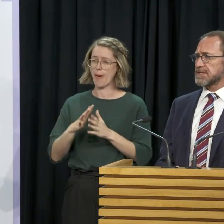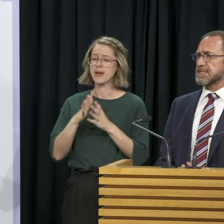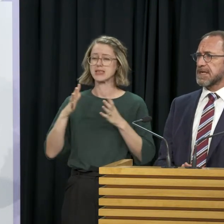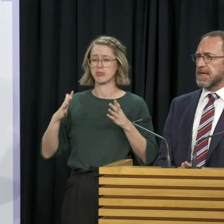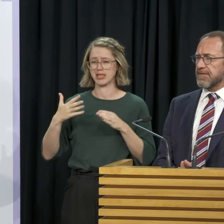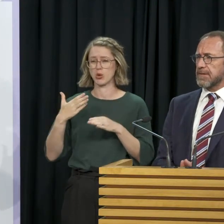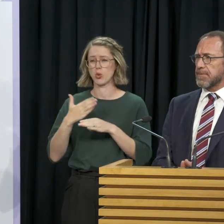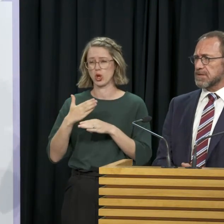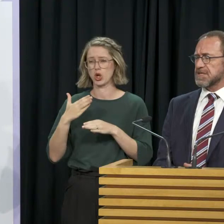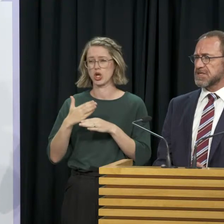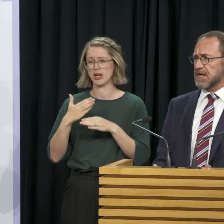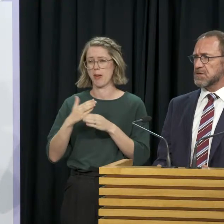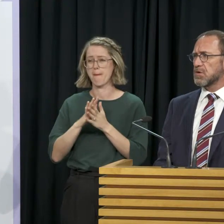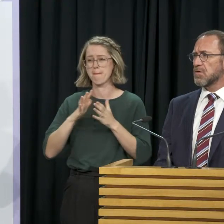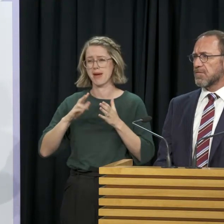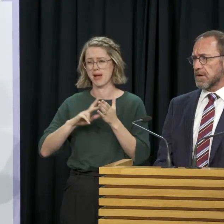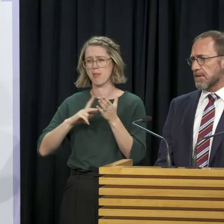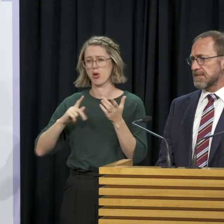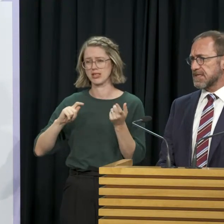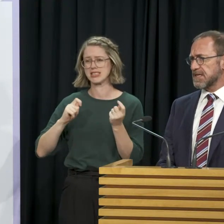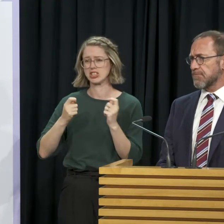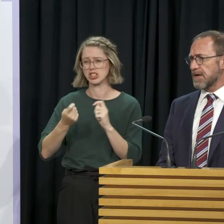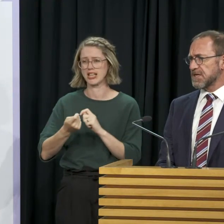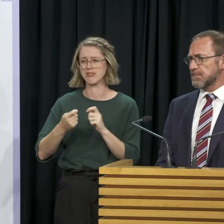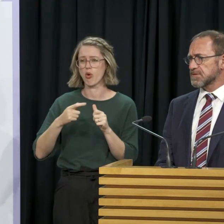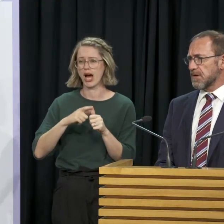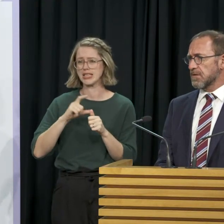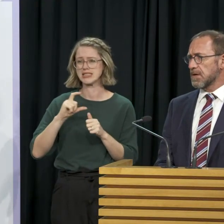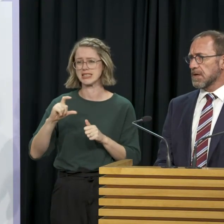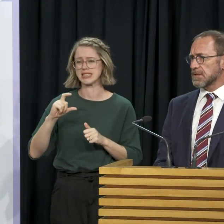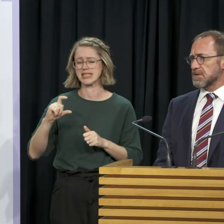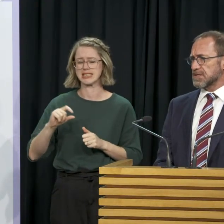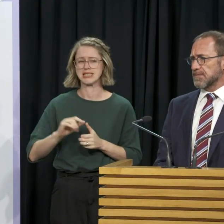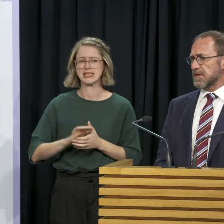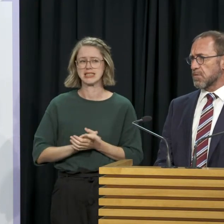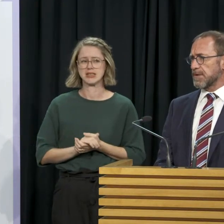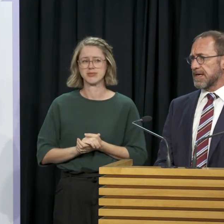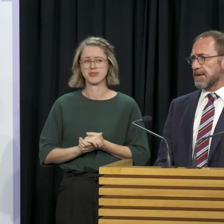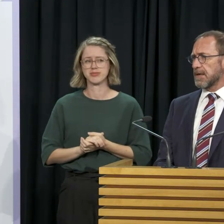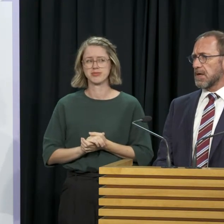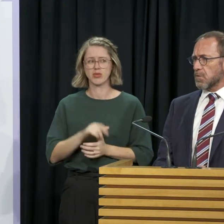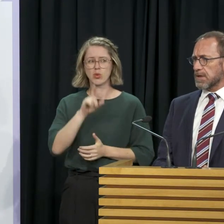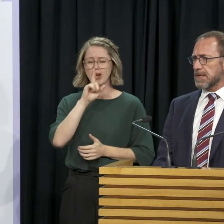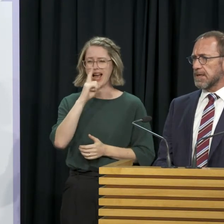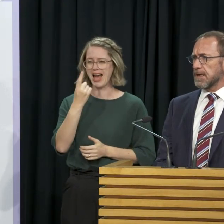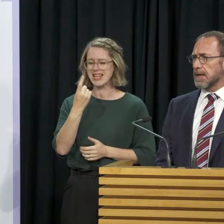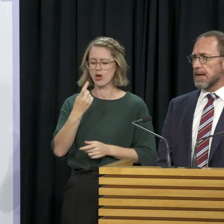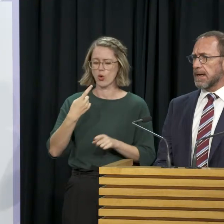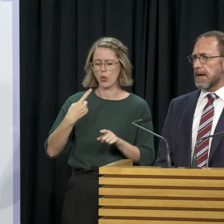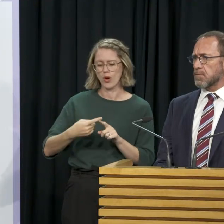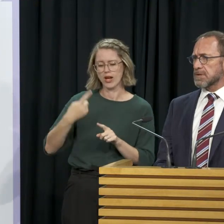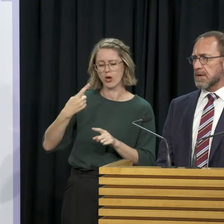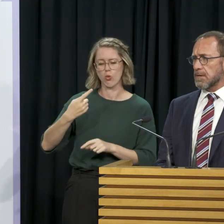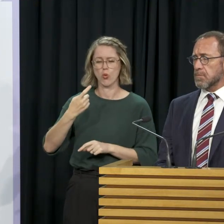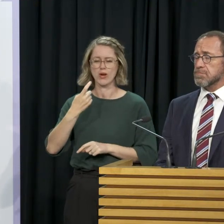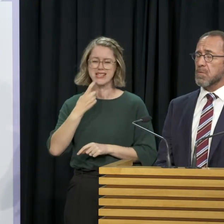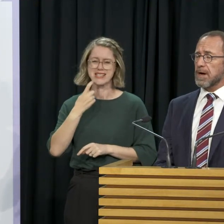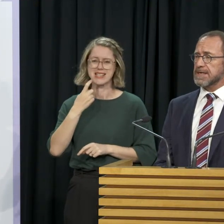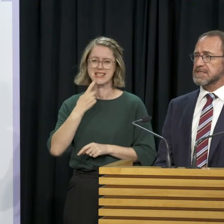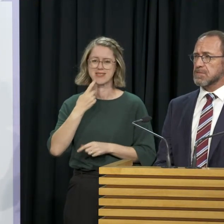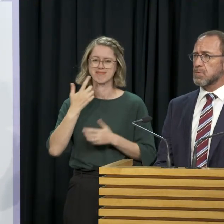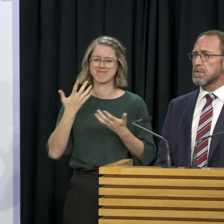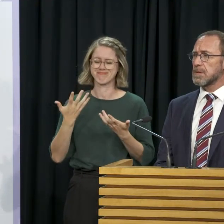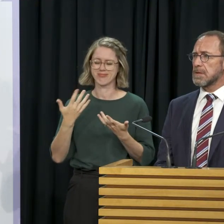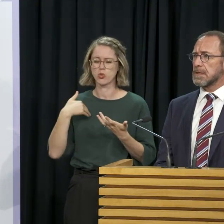of work. It's a significant policy change for our ACC regime. So it's not something that would be done quickly and would